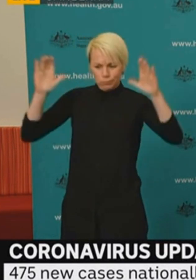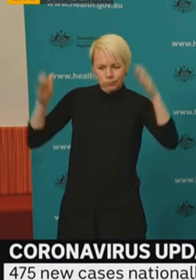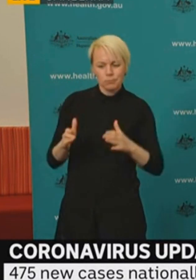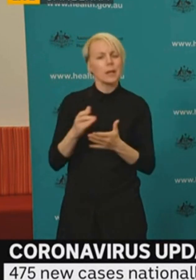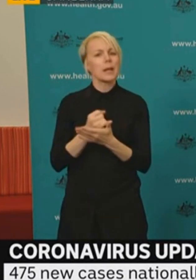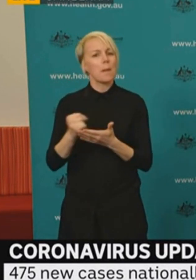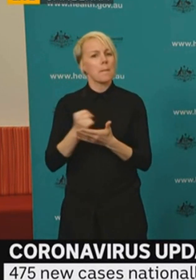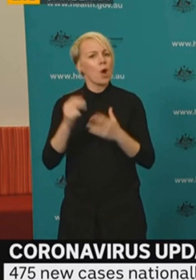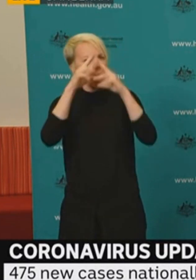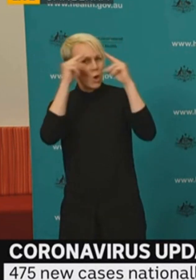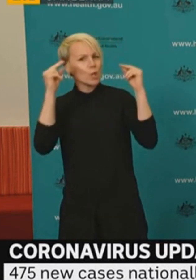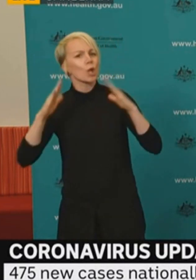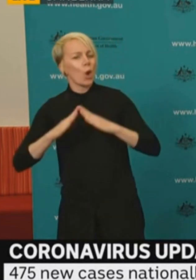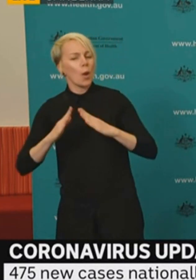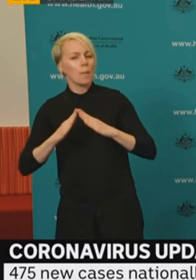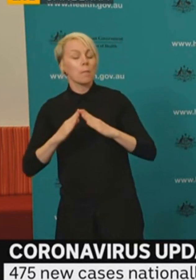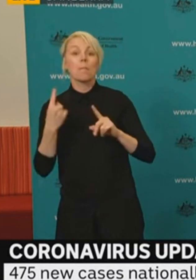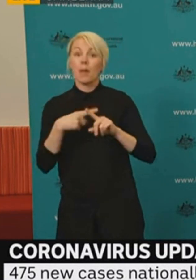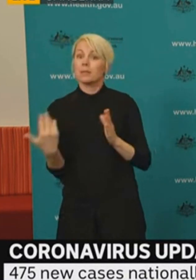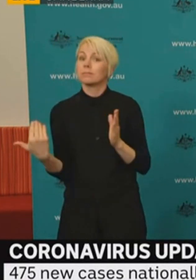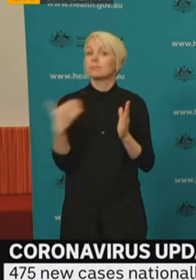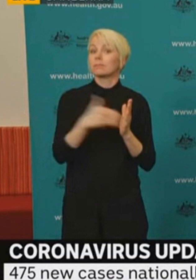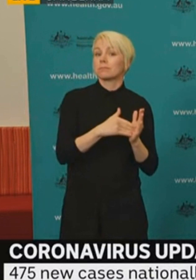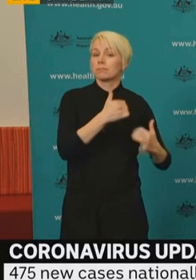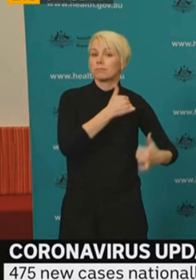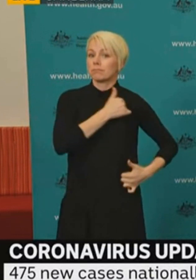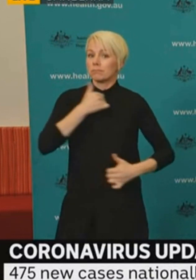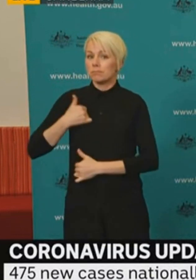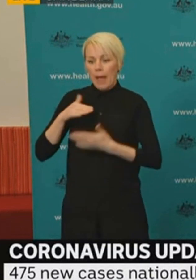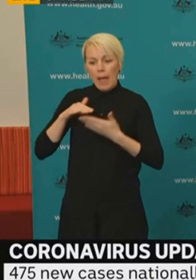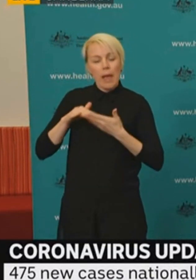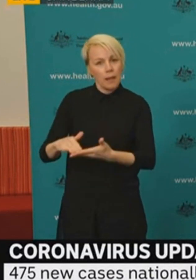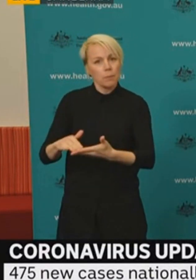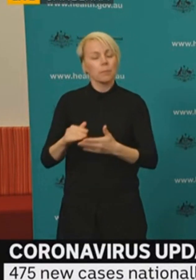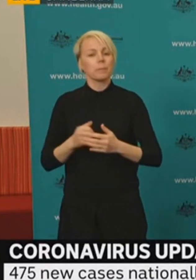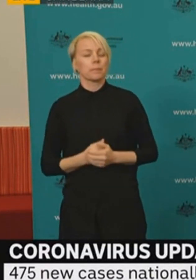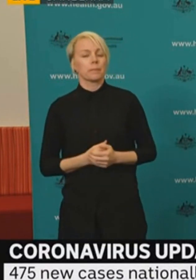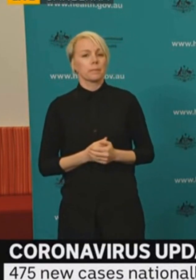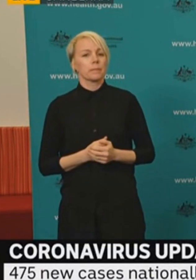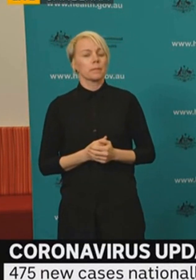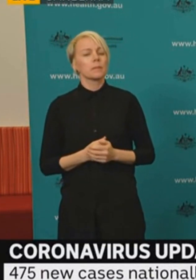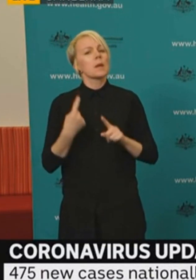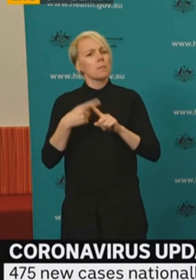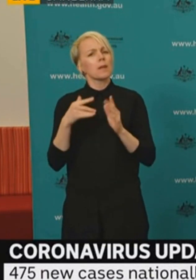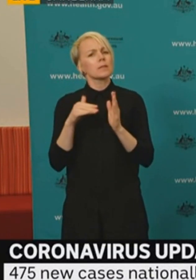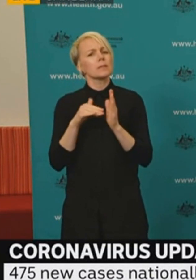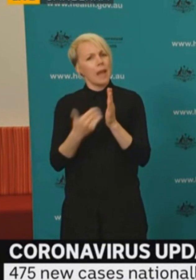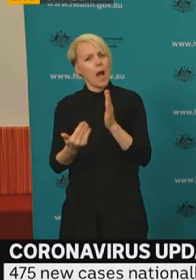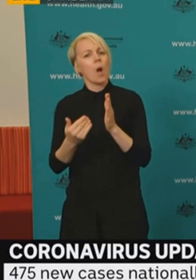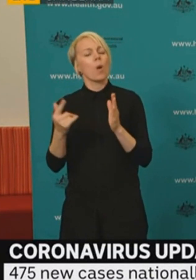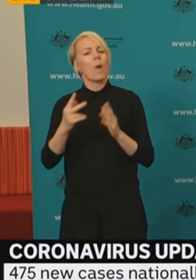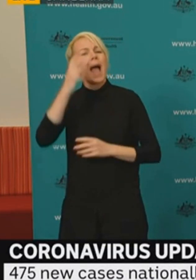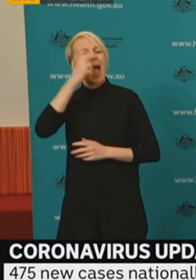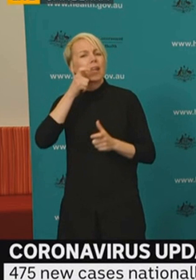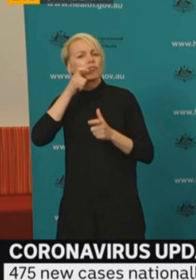with assistance from the Australian Defence Force, with leadership as well from the Aged Care Quality and Safety Commission and the Commissioner,